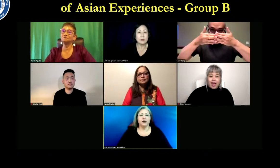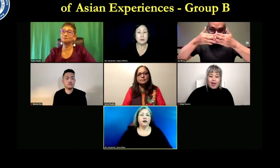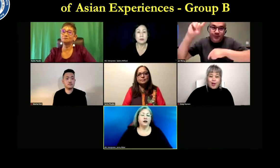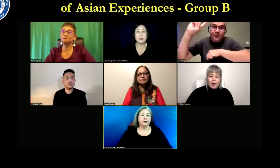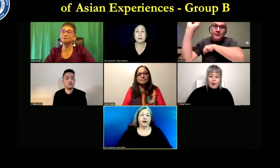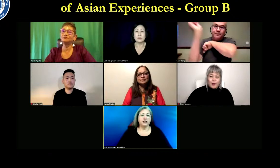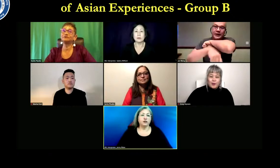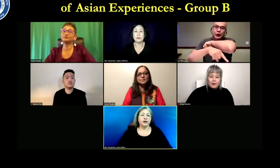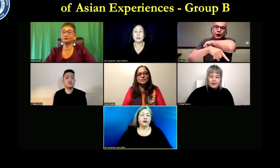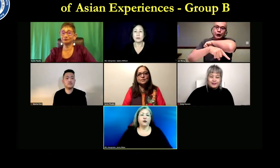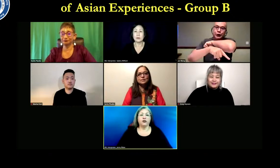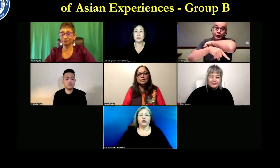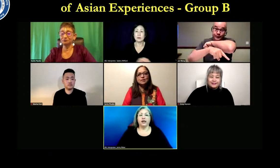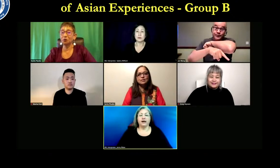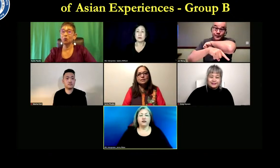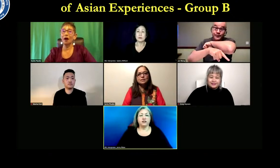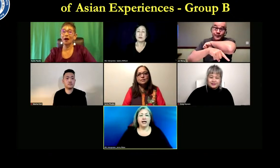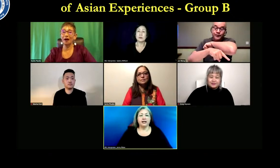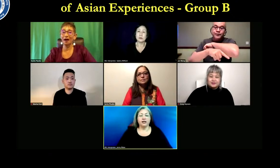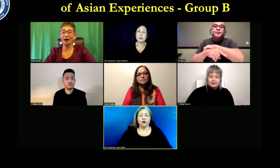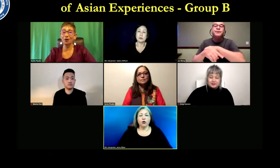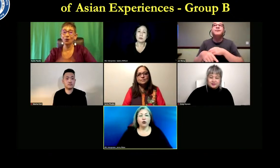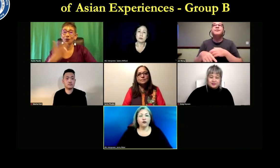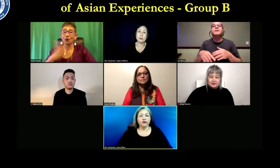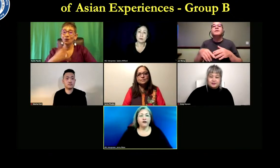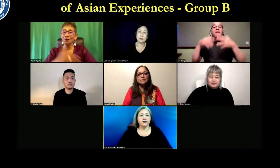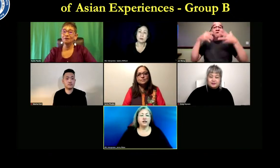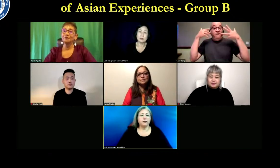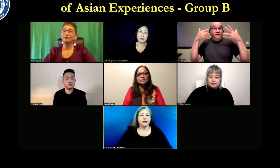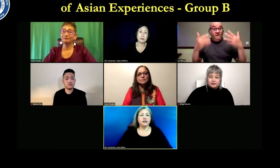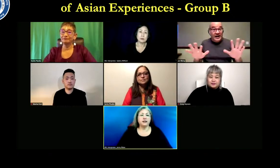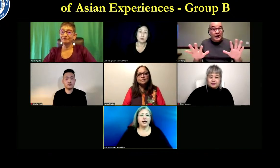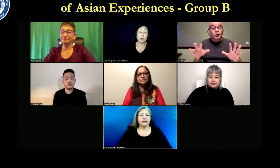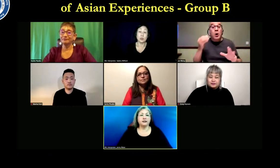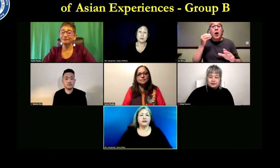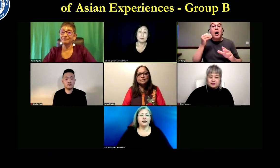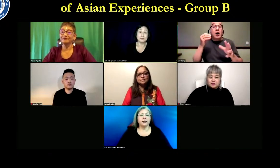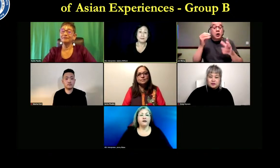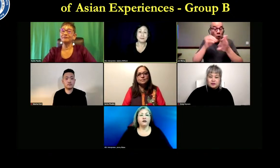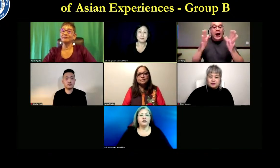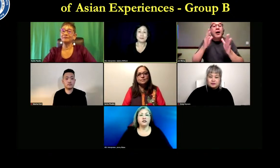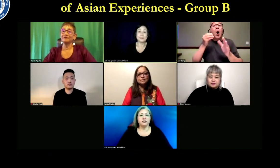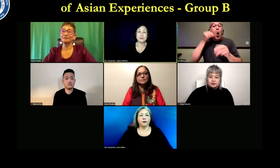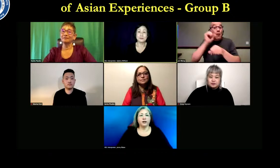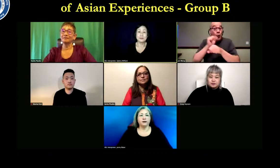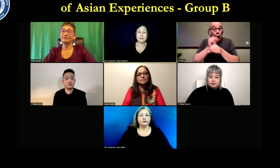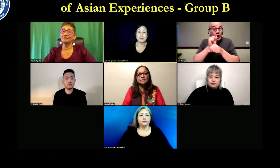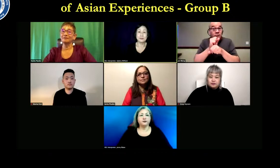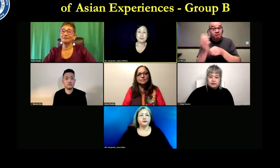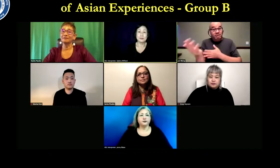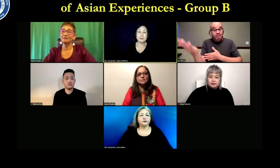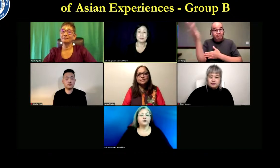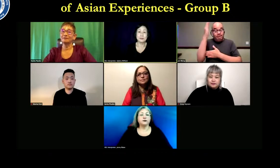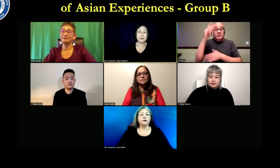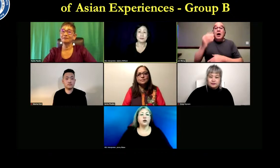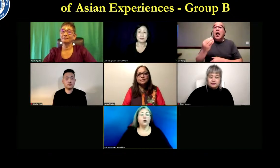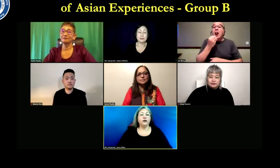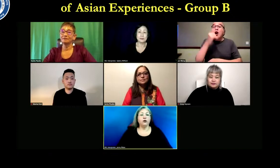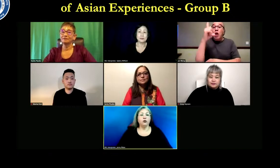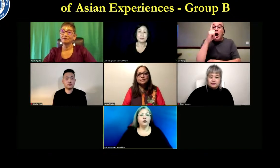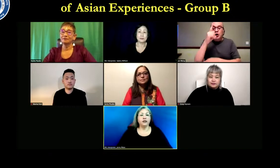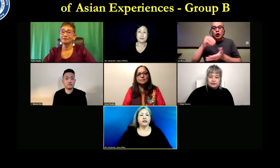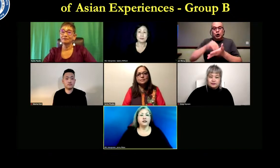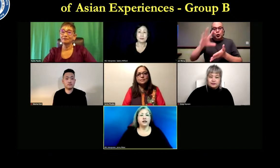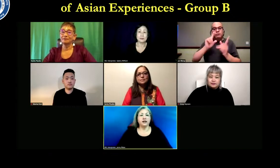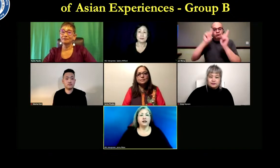of punishment, whether they have to stand in the corner for 15 minutes as a level of discipline. When